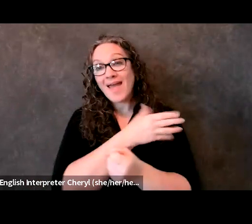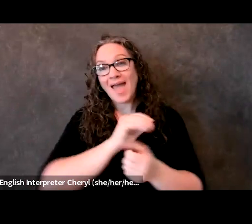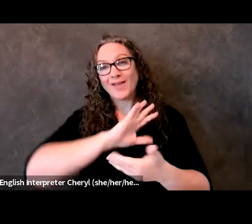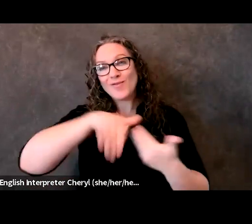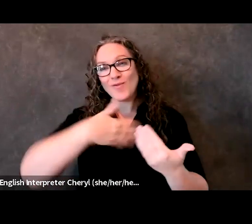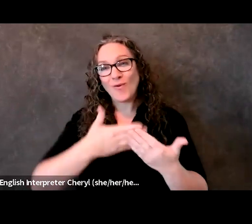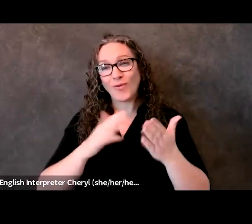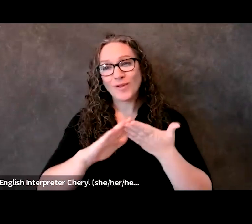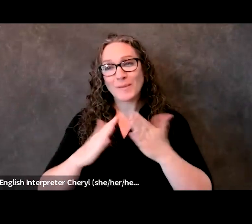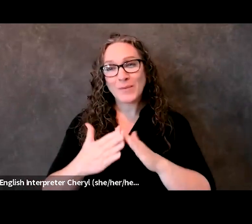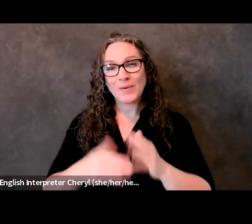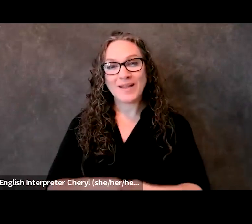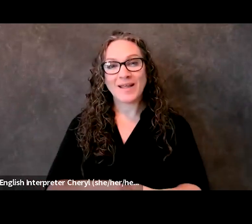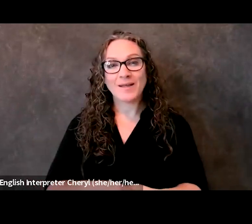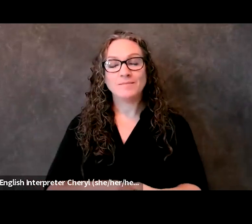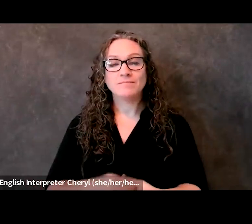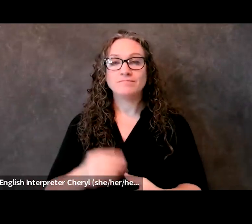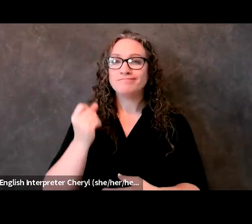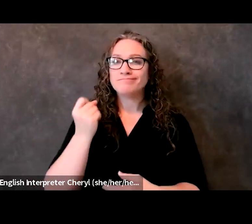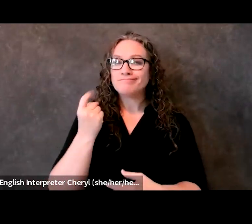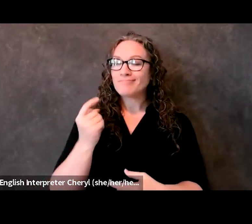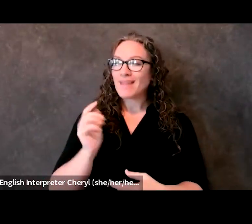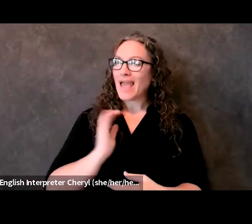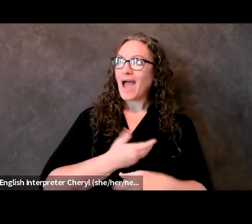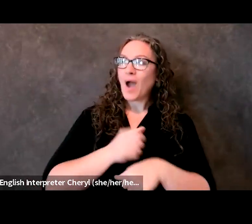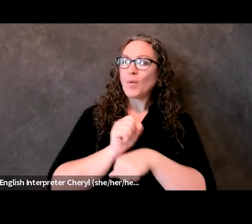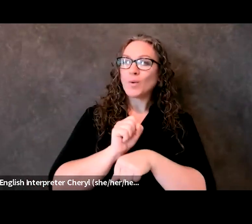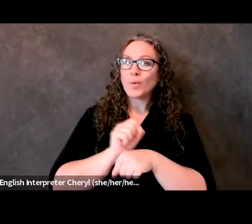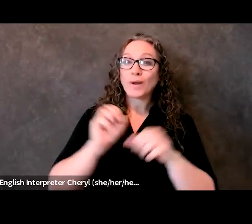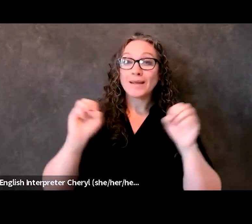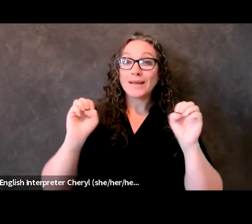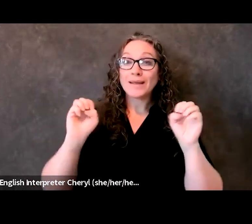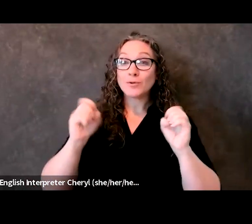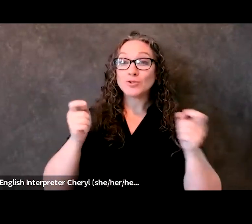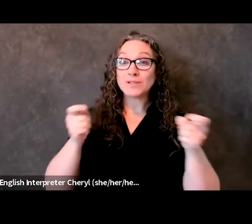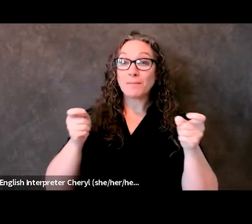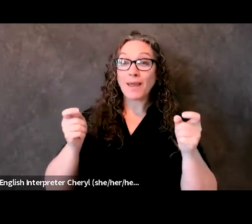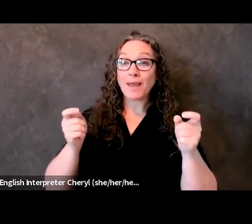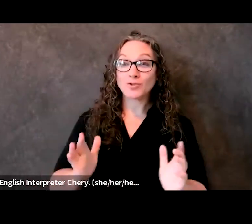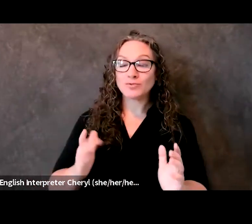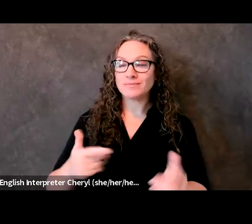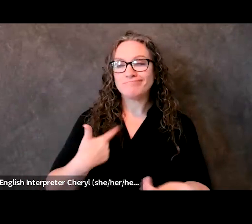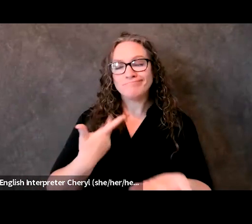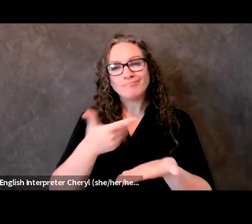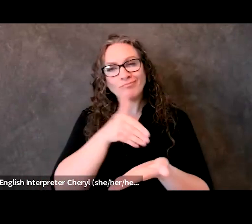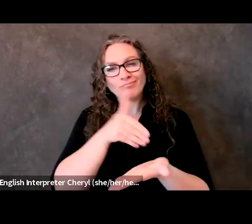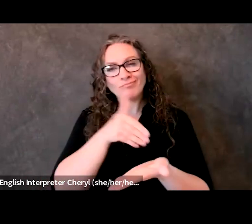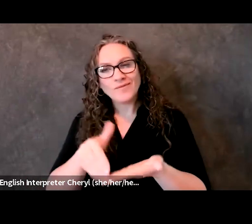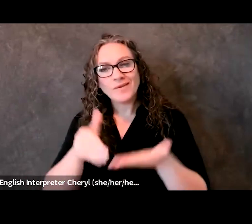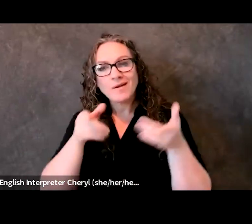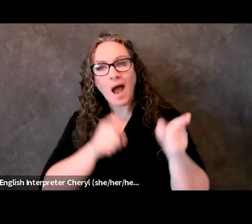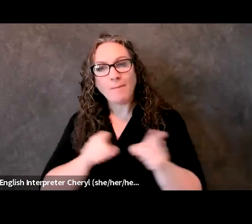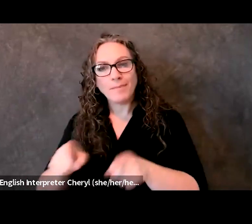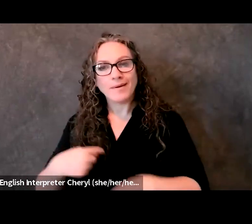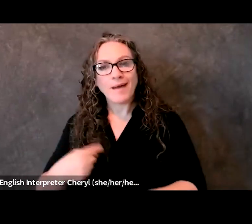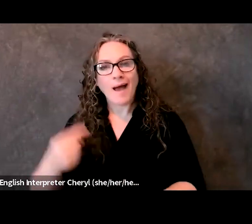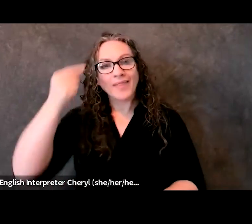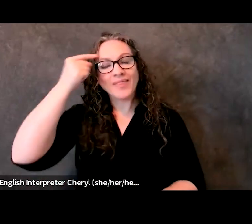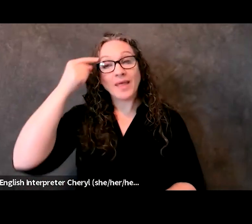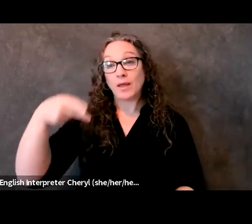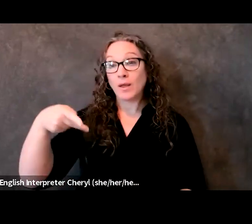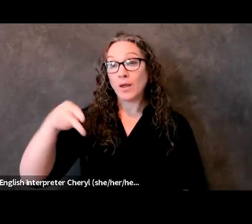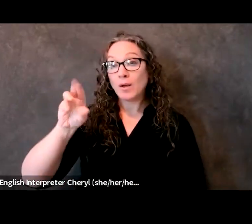In our work as emergency managers, I often think of a proverb that